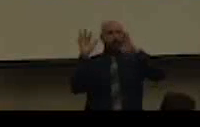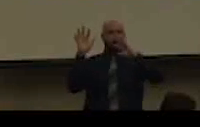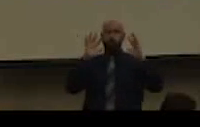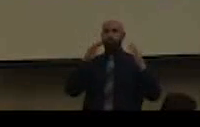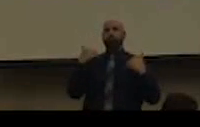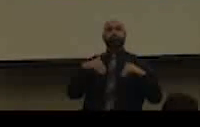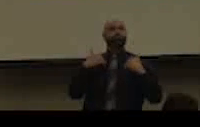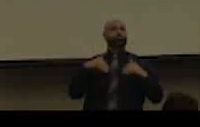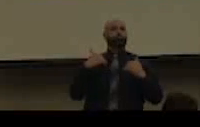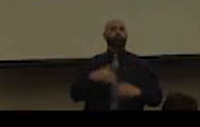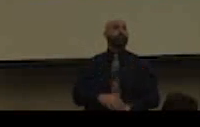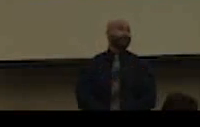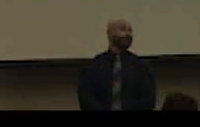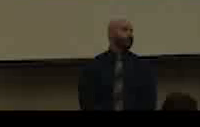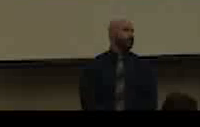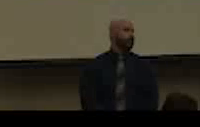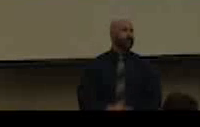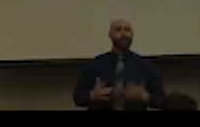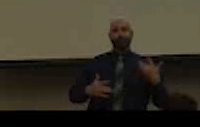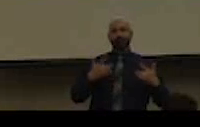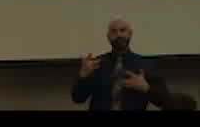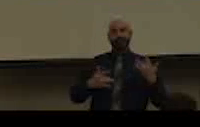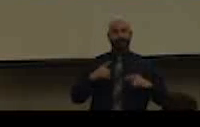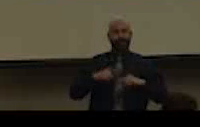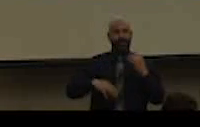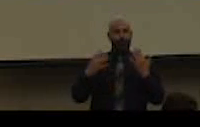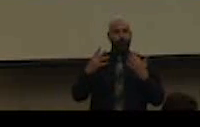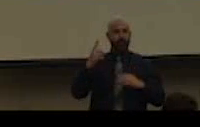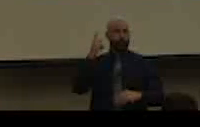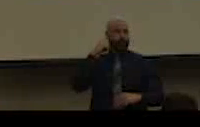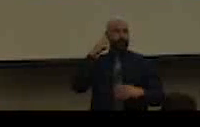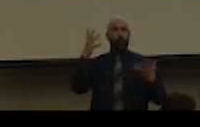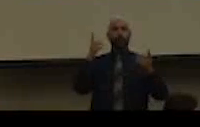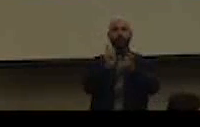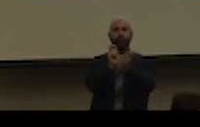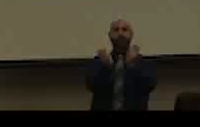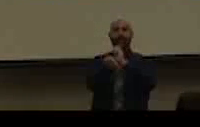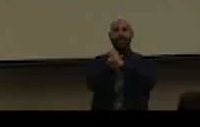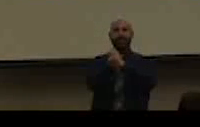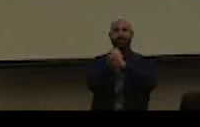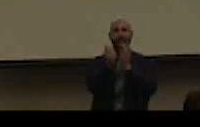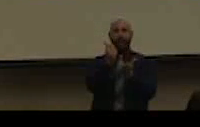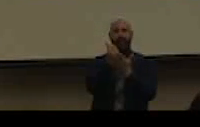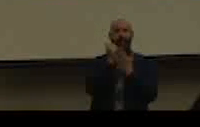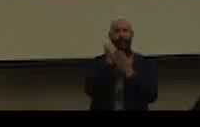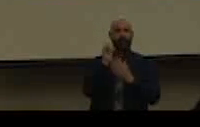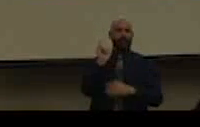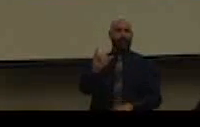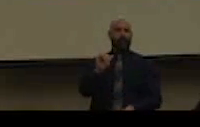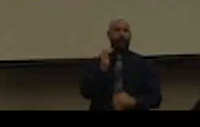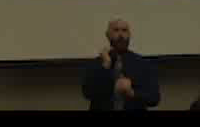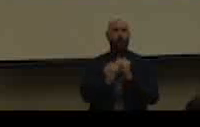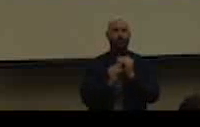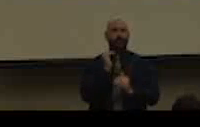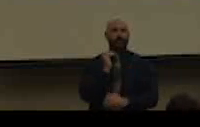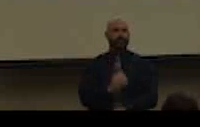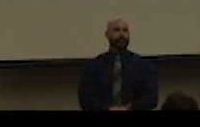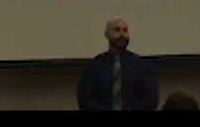anyway, yay, I can't wait to hear the things that are changed to help facilitate that.